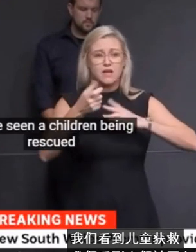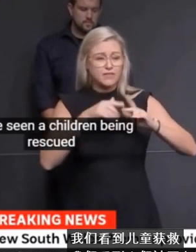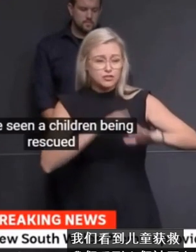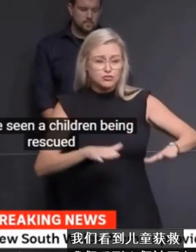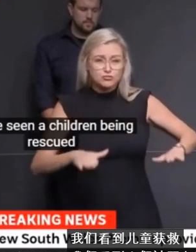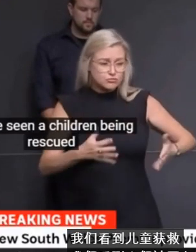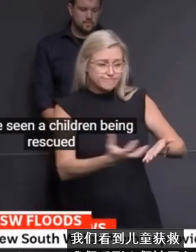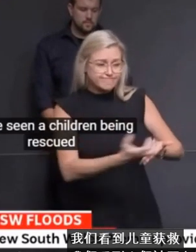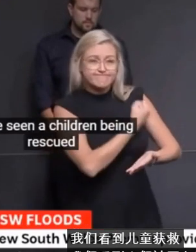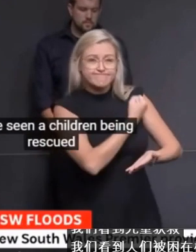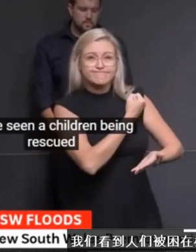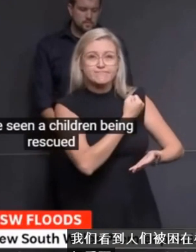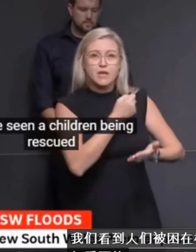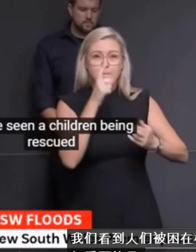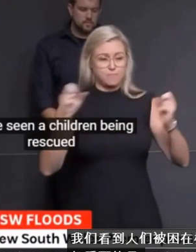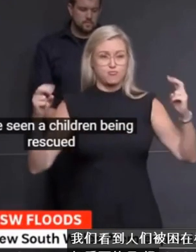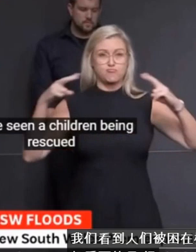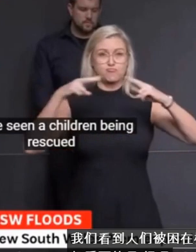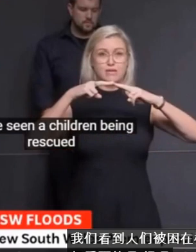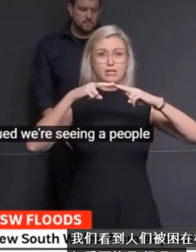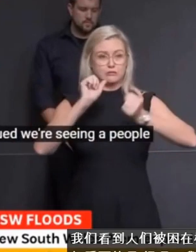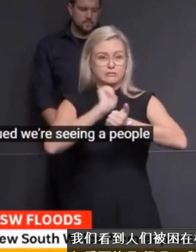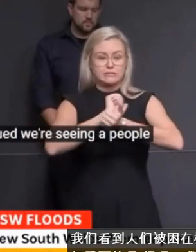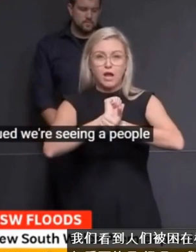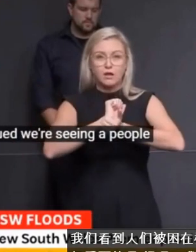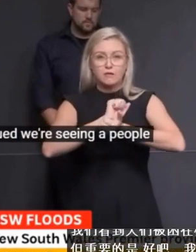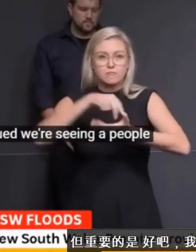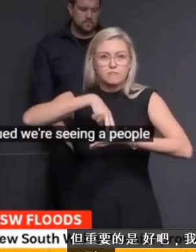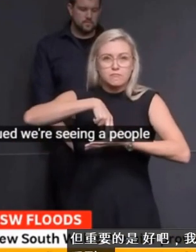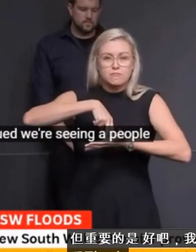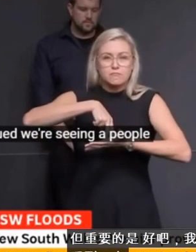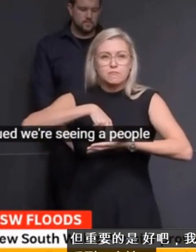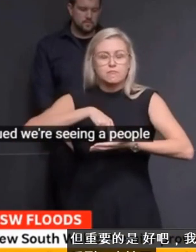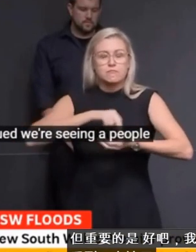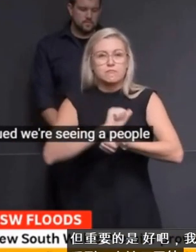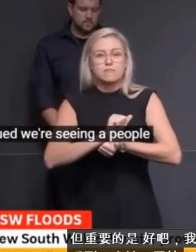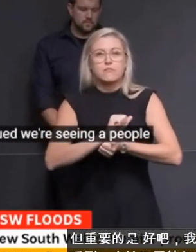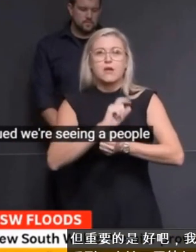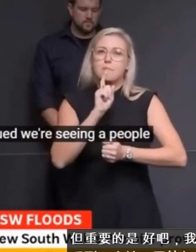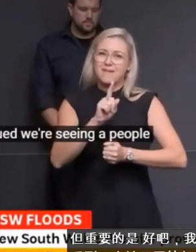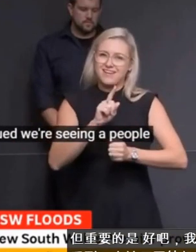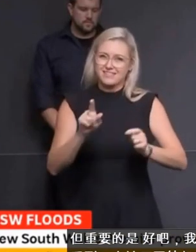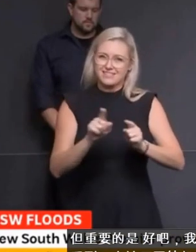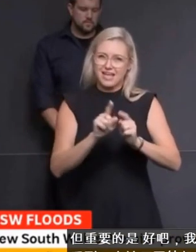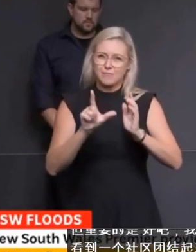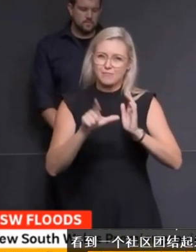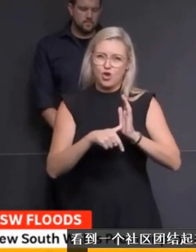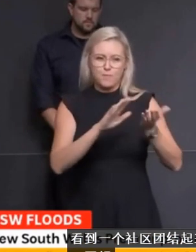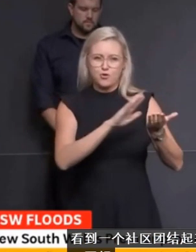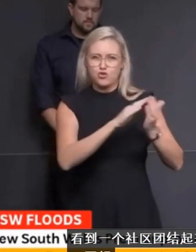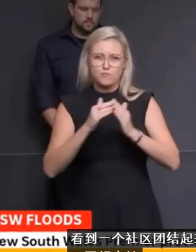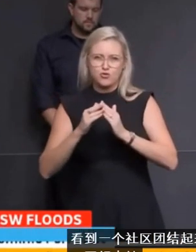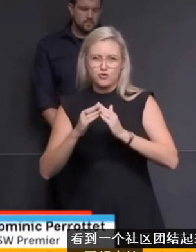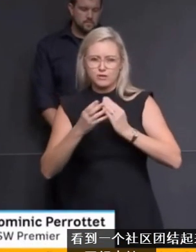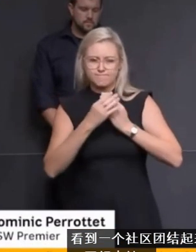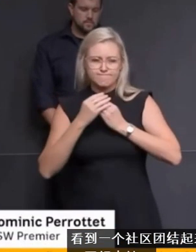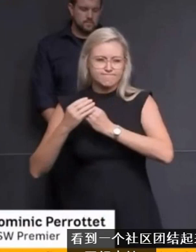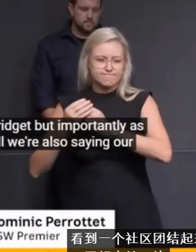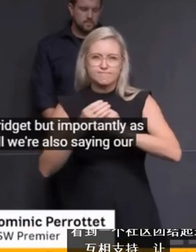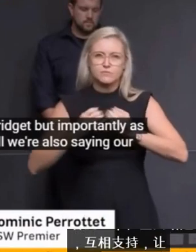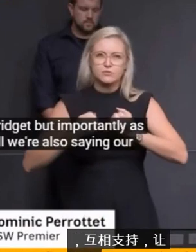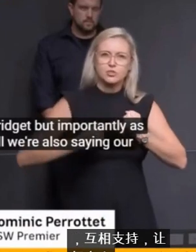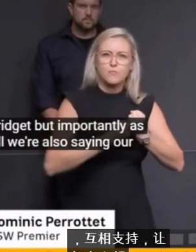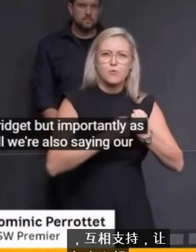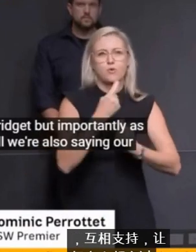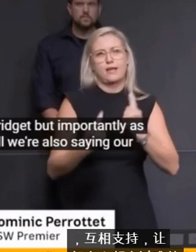on bridges. But importantly as well, we're also seeing a community come together in supporting one another